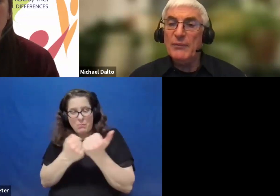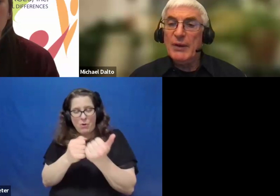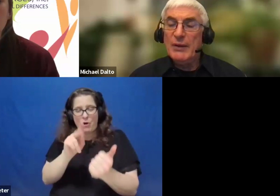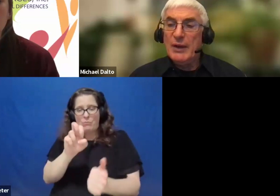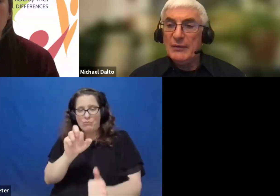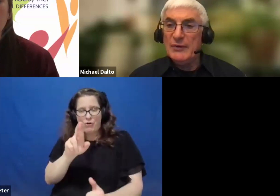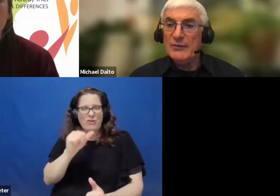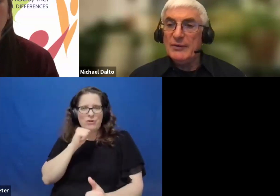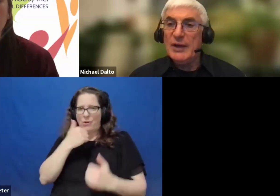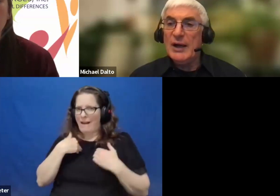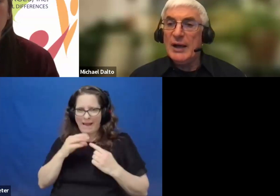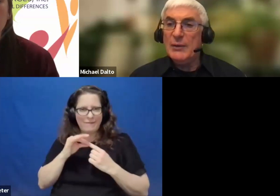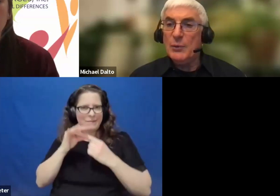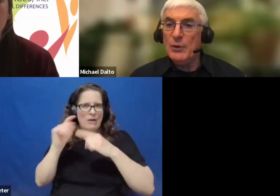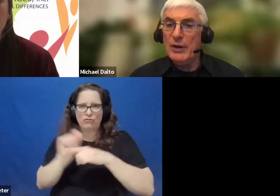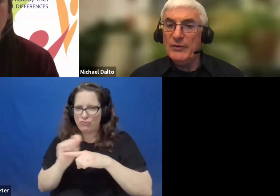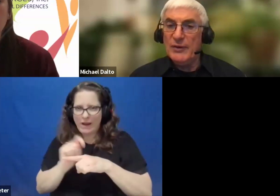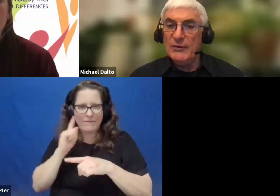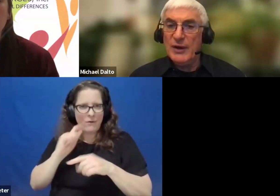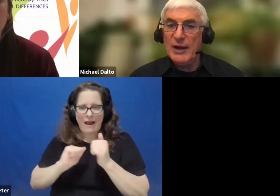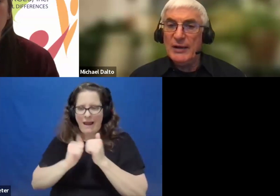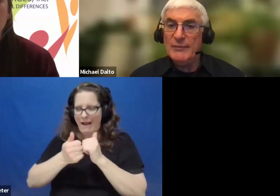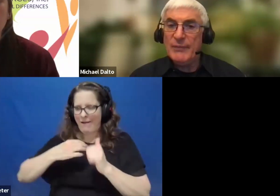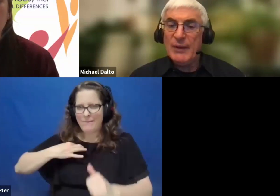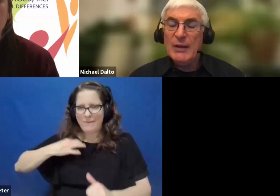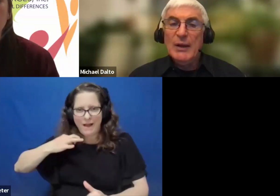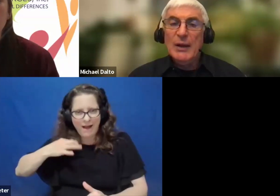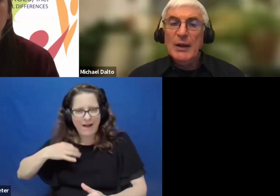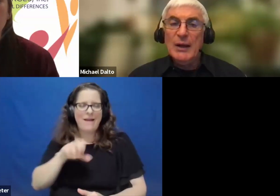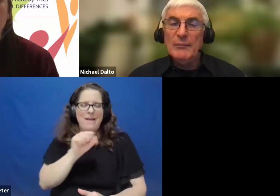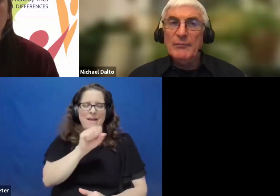for SSDI or SSI.